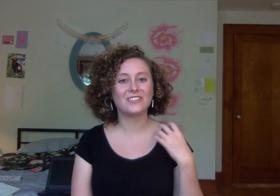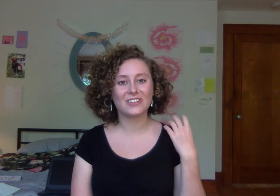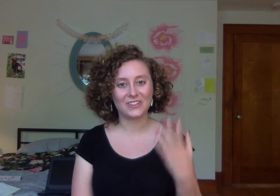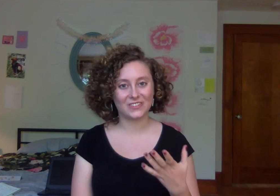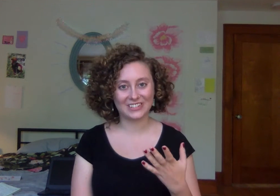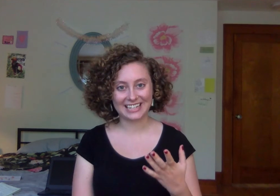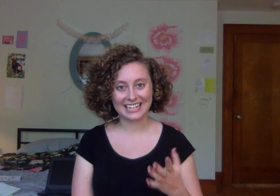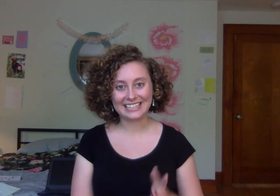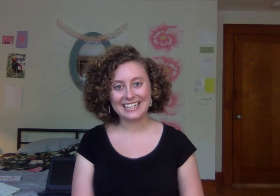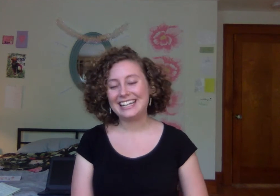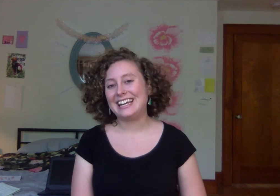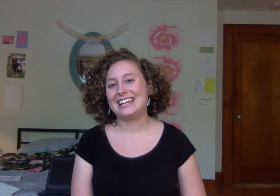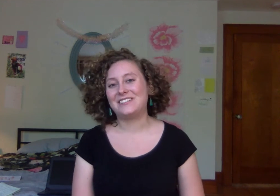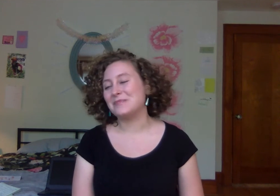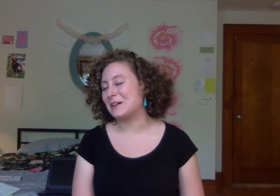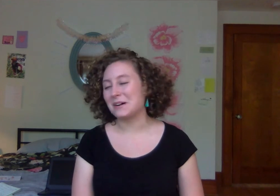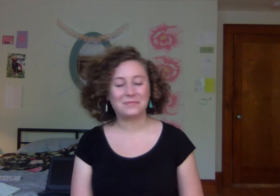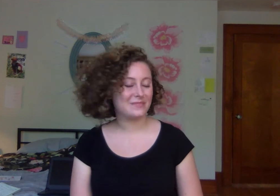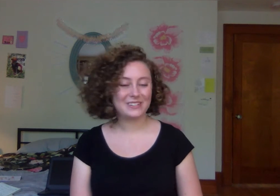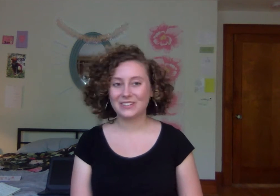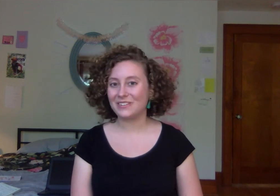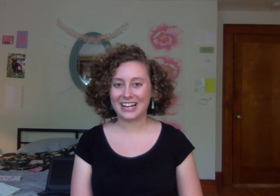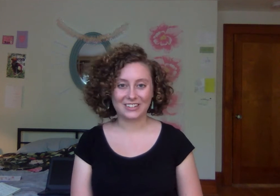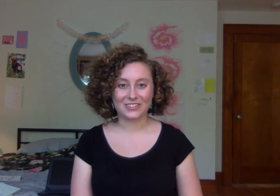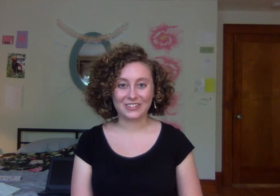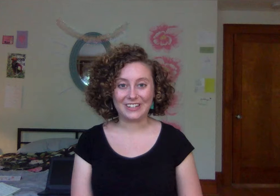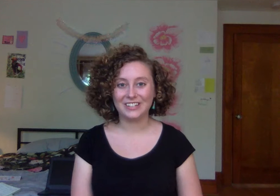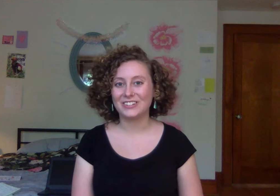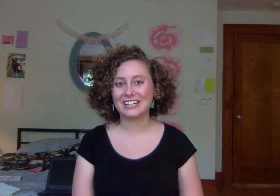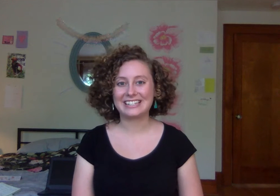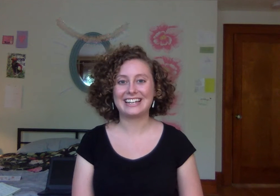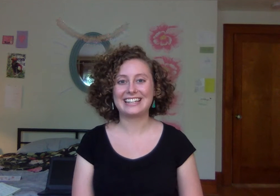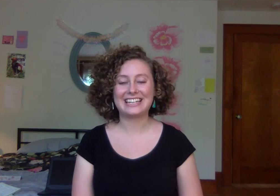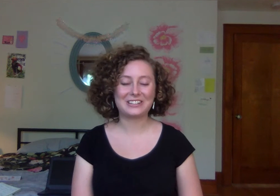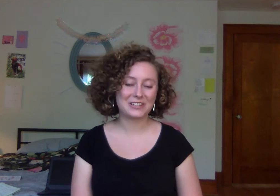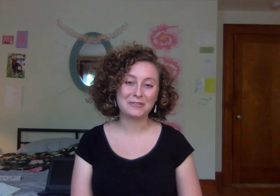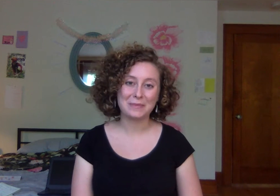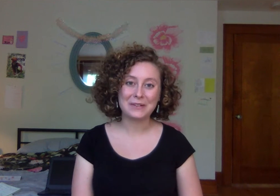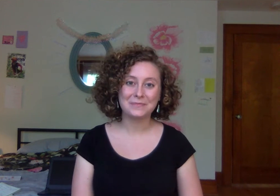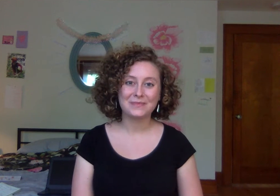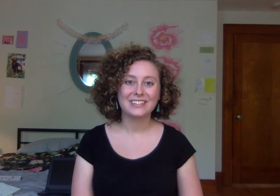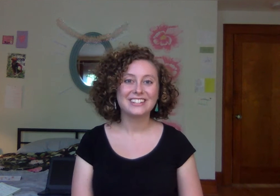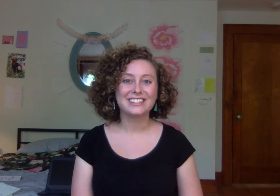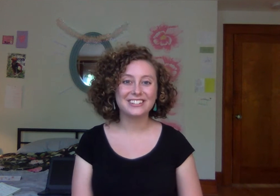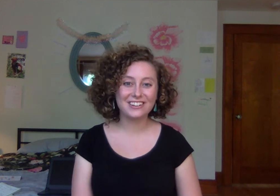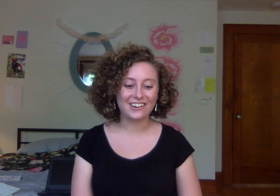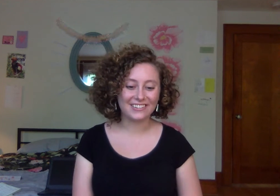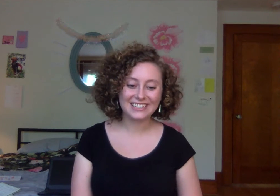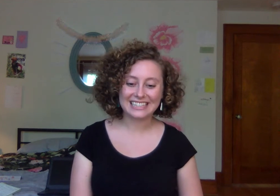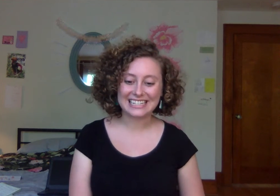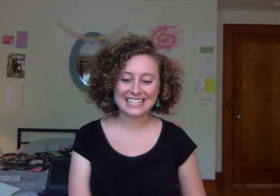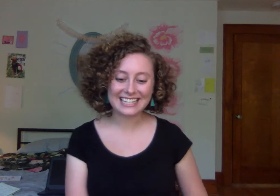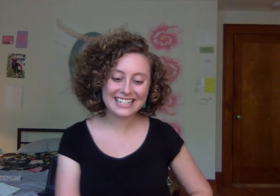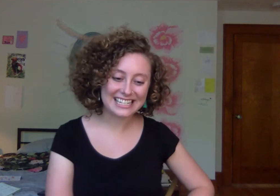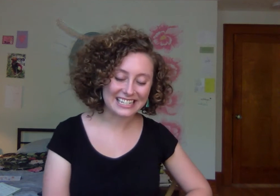and over again. It will become so natural, just like the English alphabet. So let's get